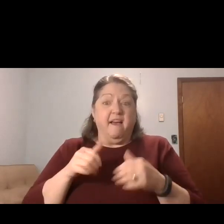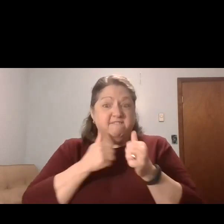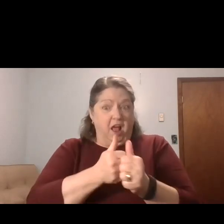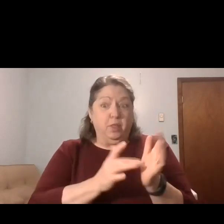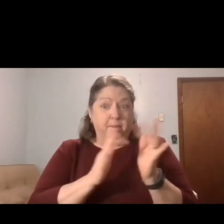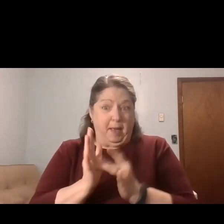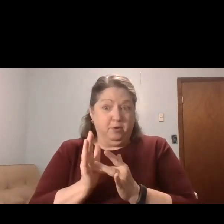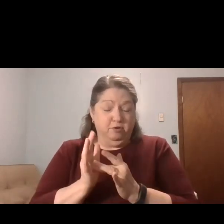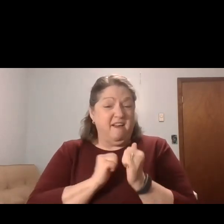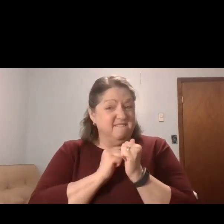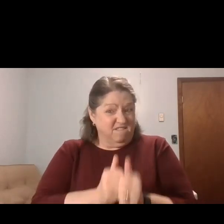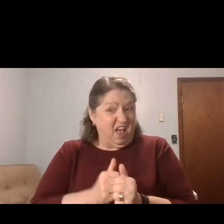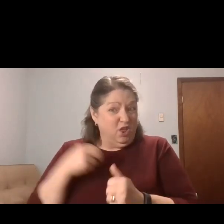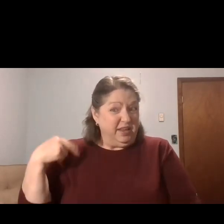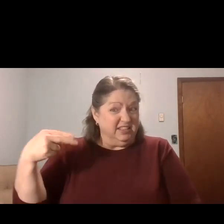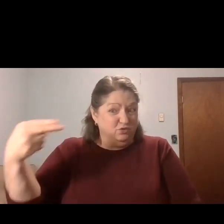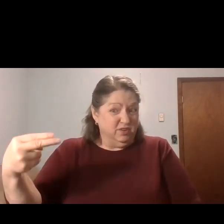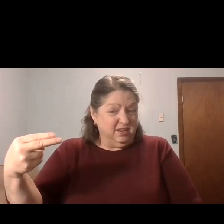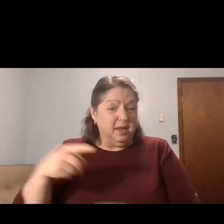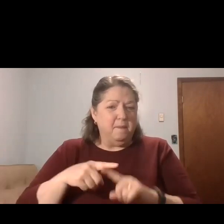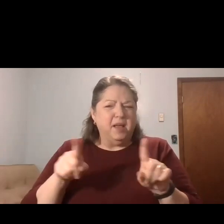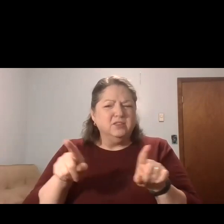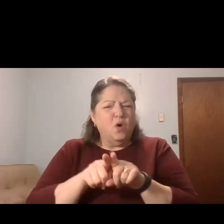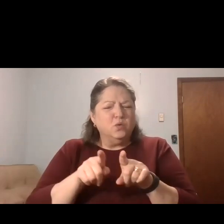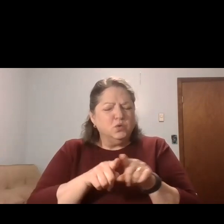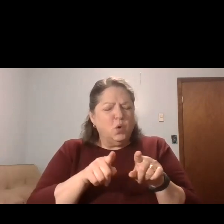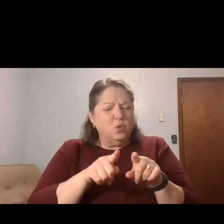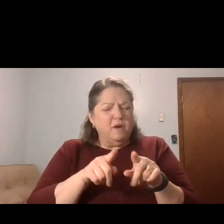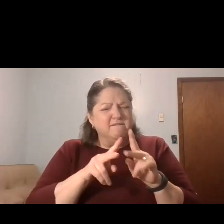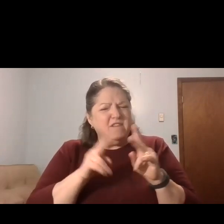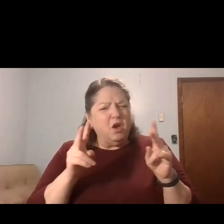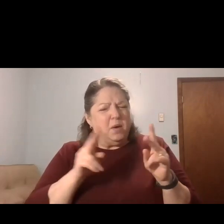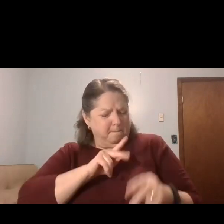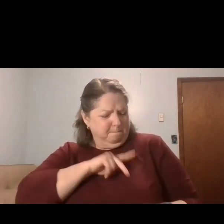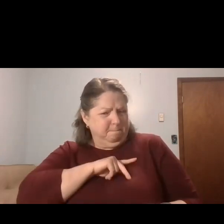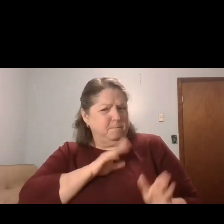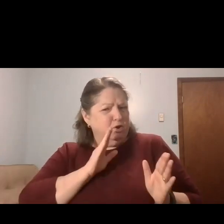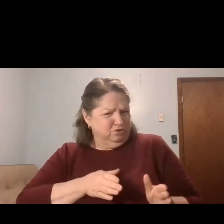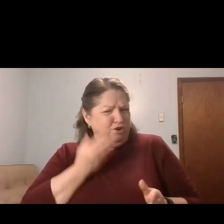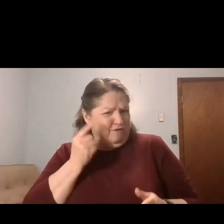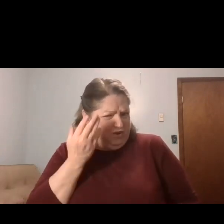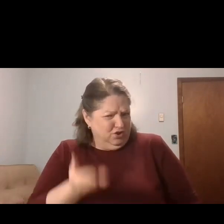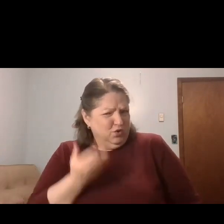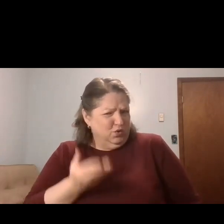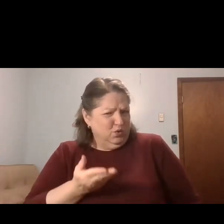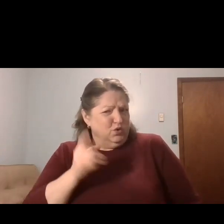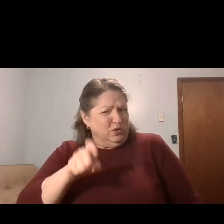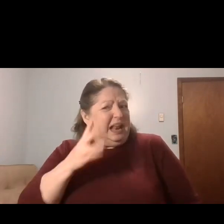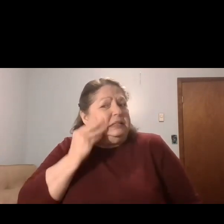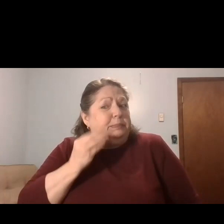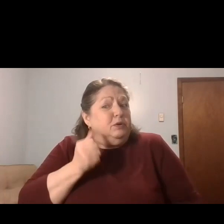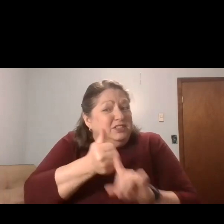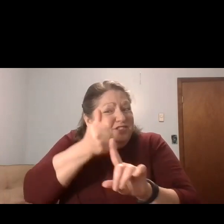the resurrection of Jesus Christ is also personal. It's experiential. It really is. In fact, Jesus says in John